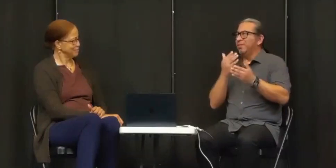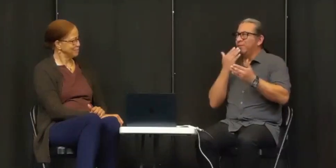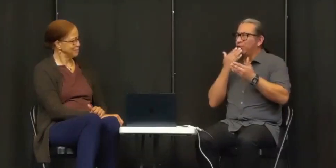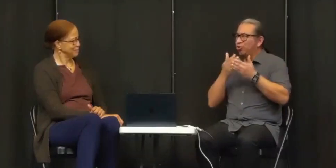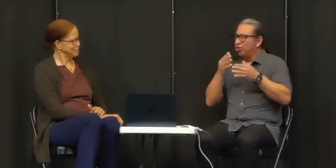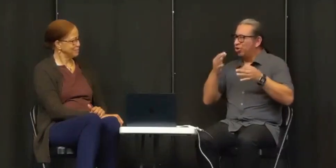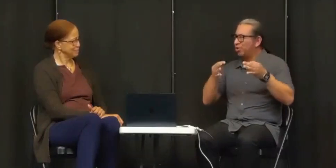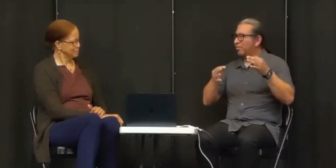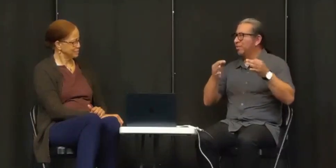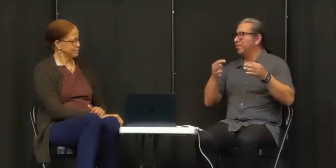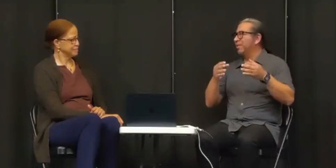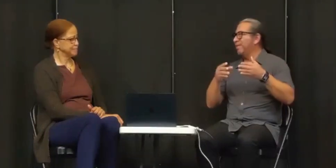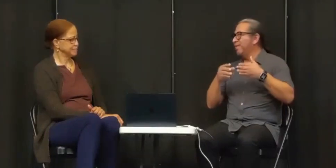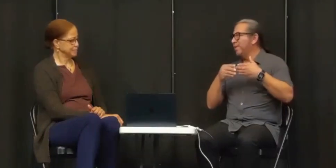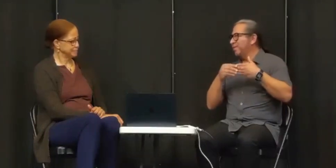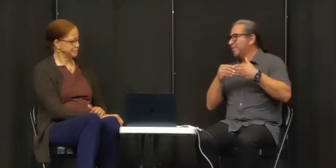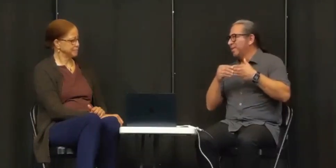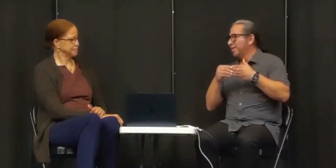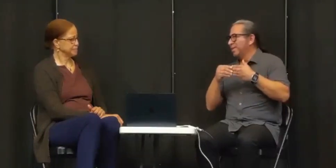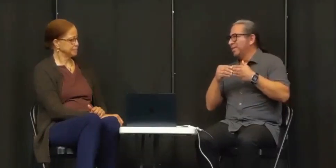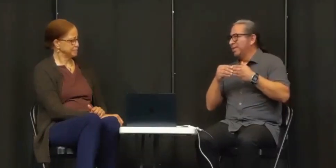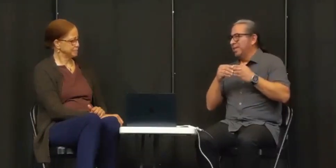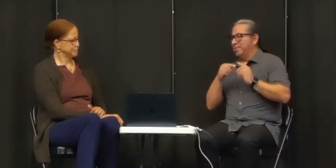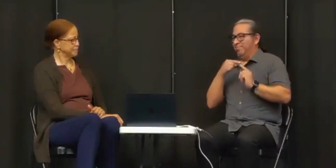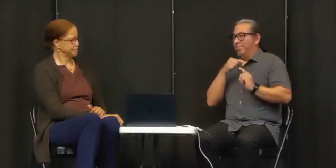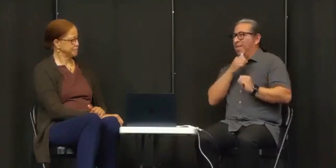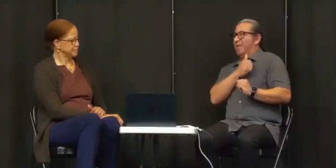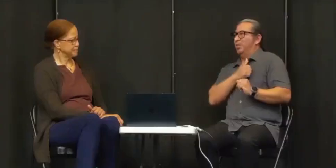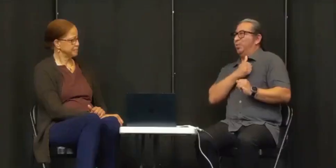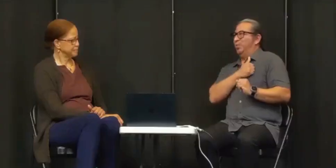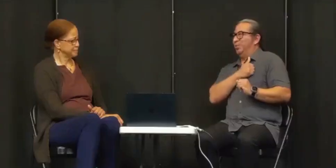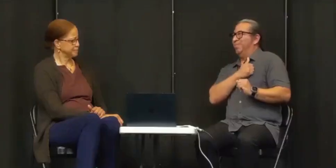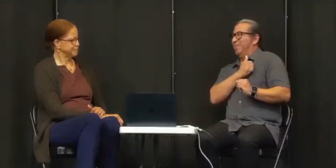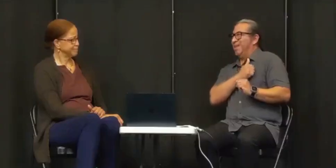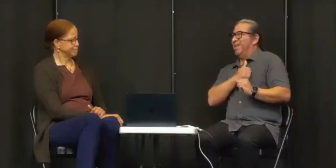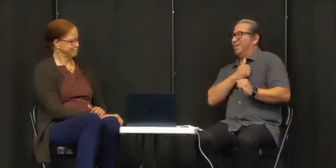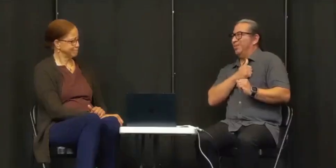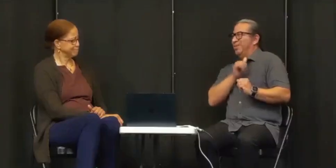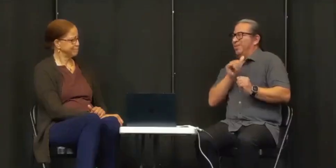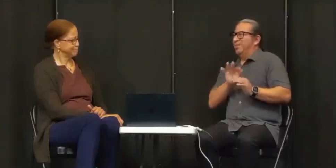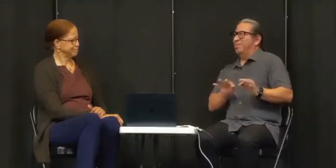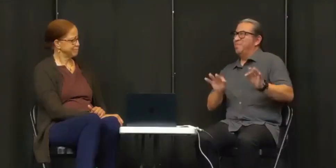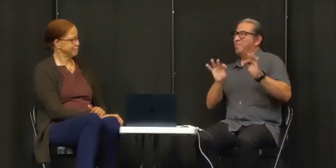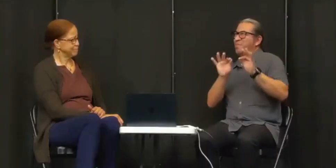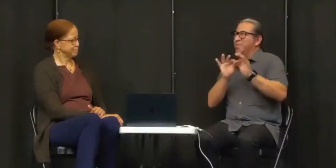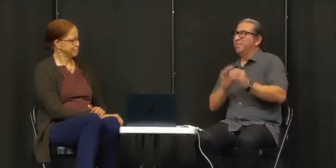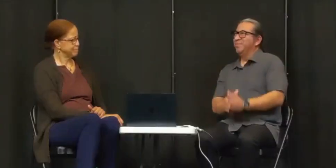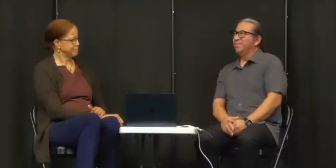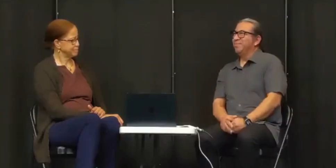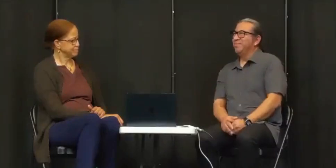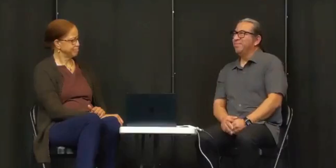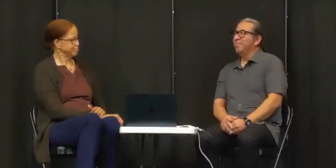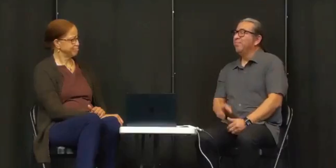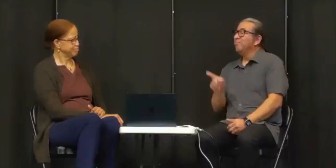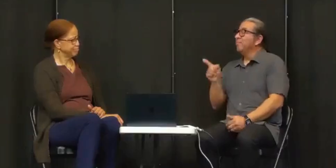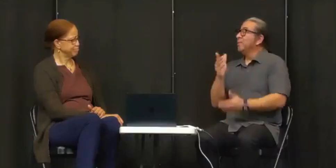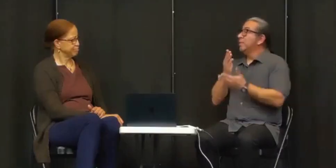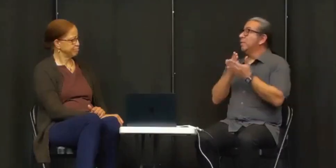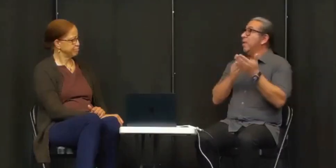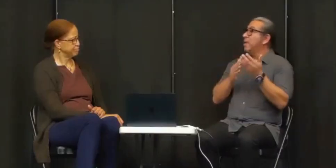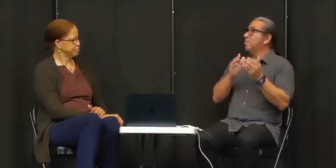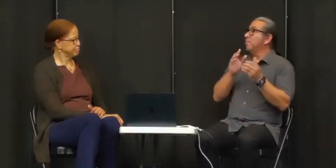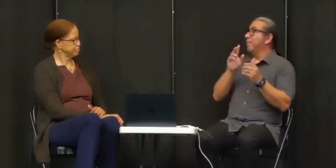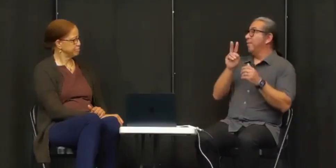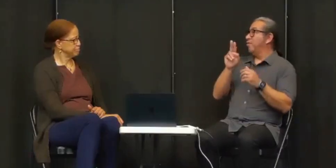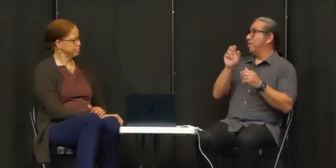It's important to have correct judgment, or good judgment, regardless, and a positive attitude. That's part of the